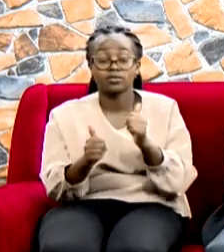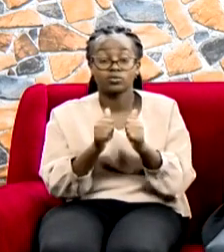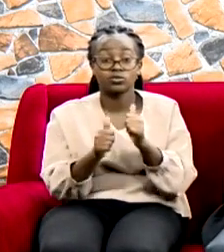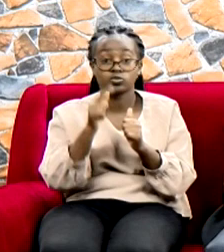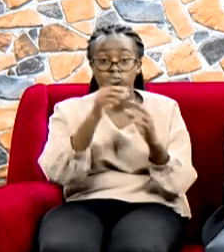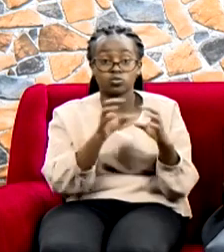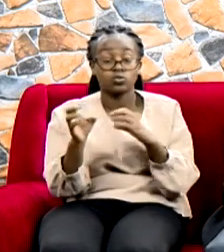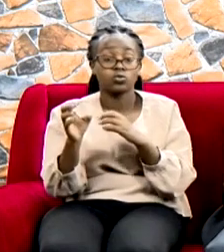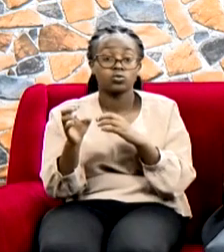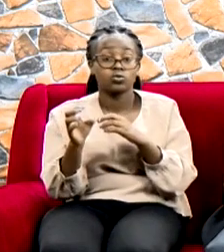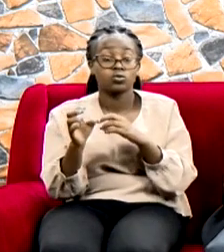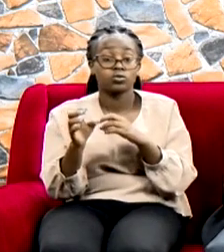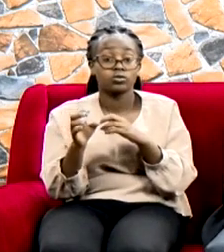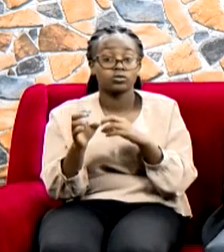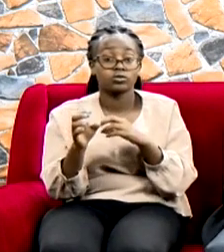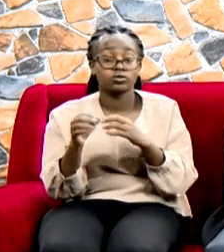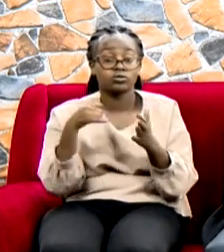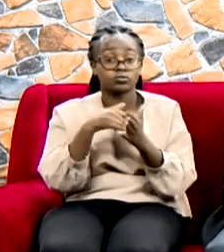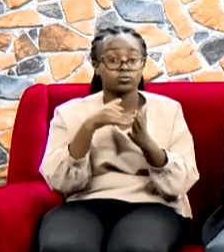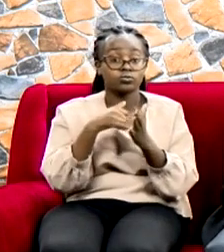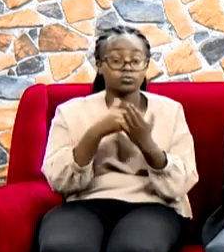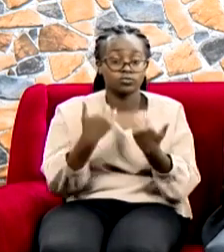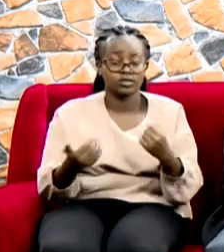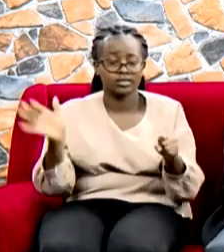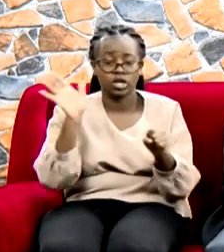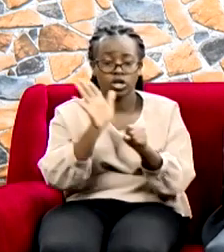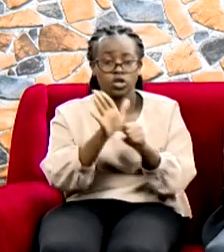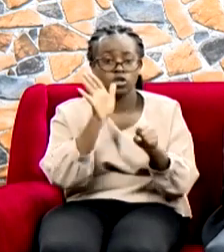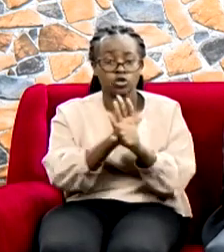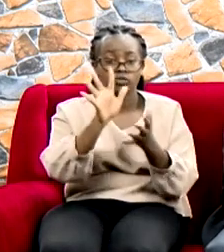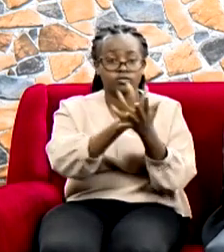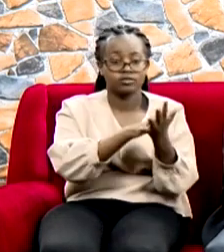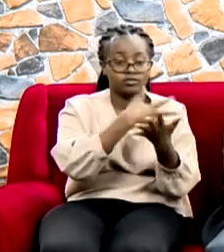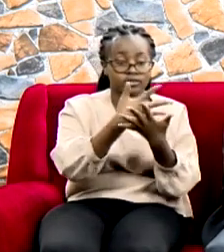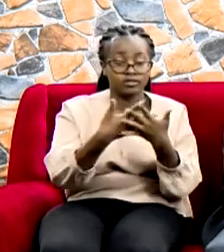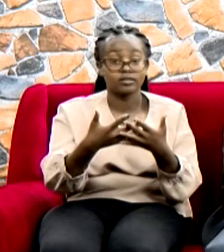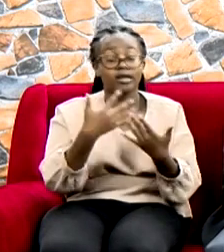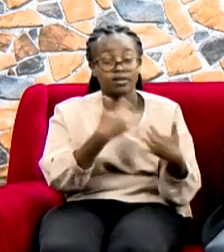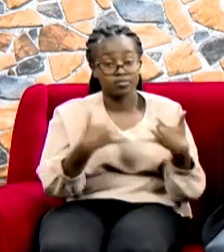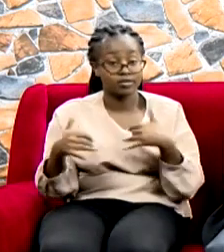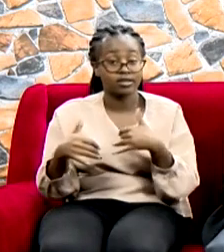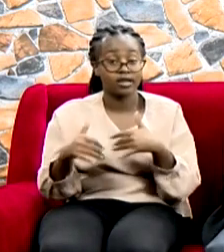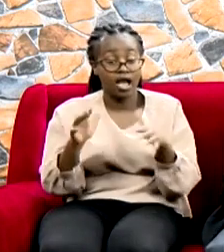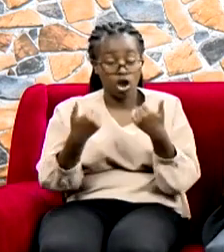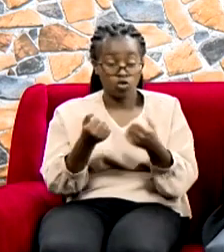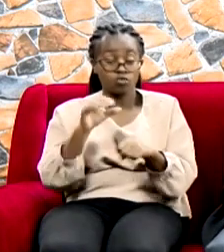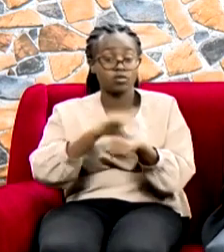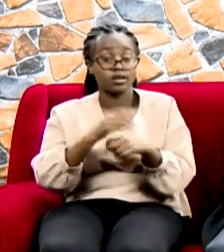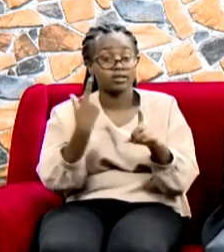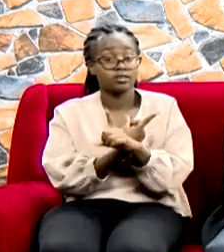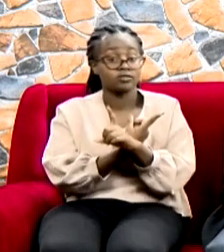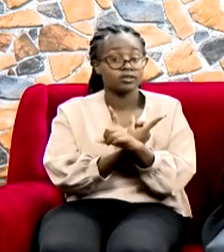you do is to engage the child in a lot of structured play. Okay. So you have to acquire different